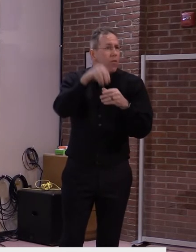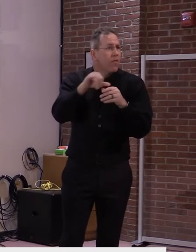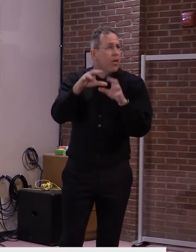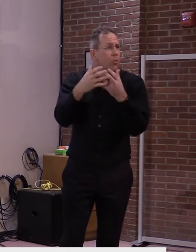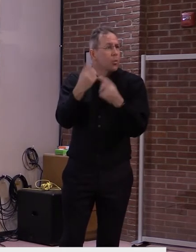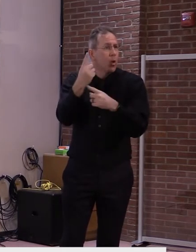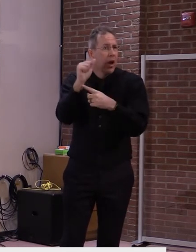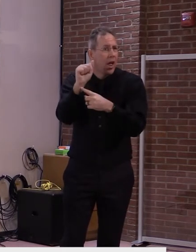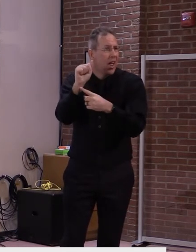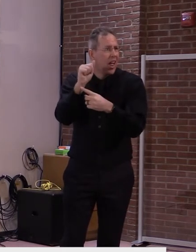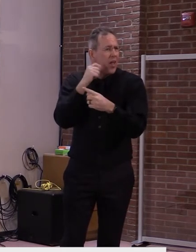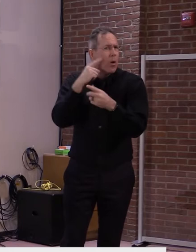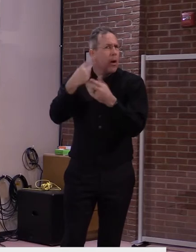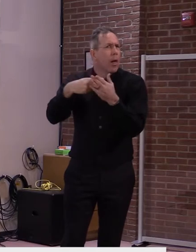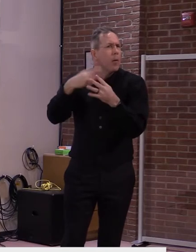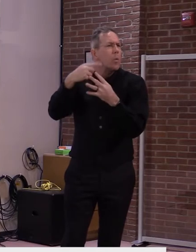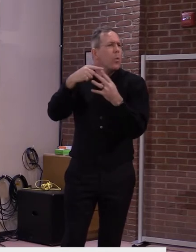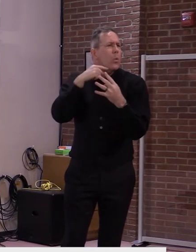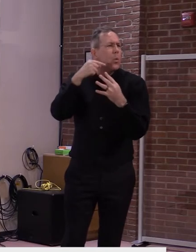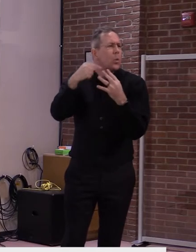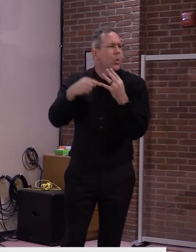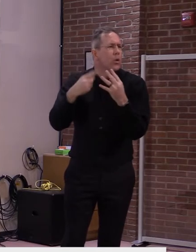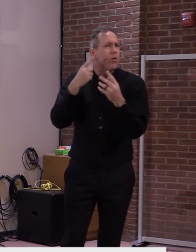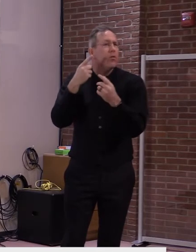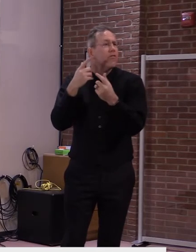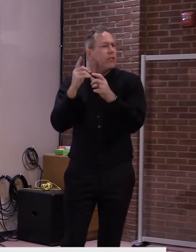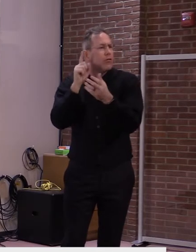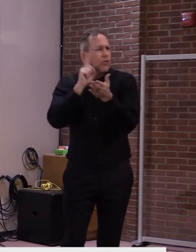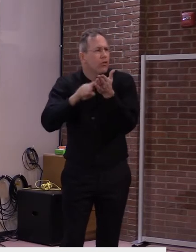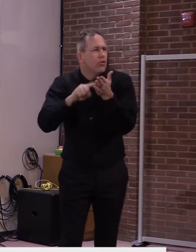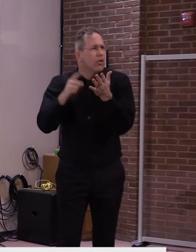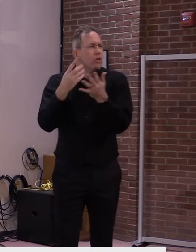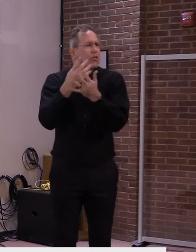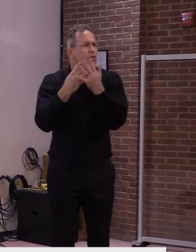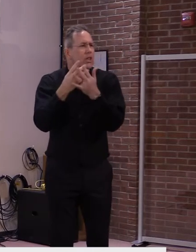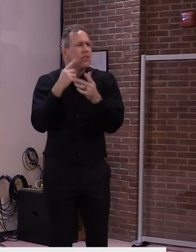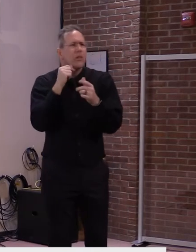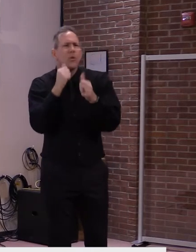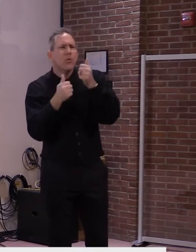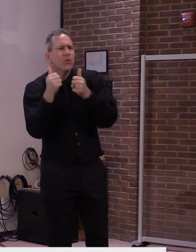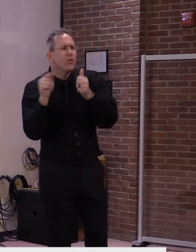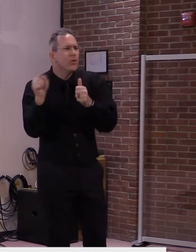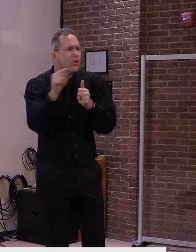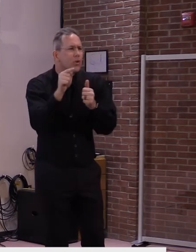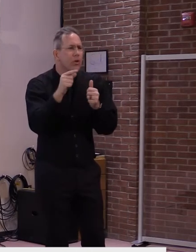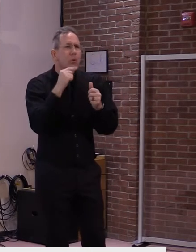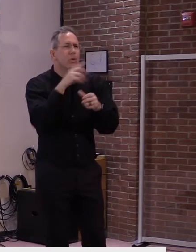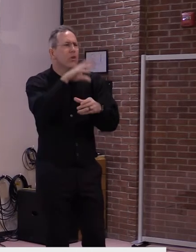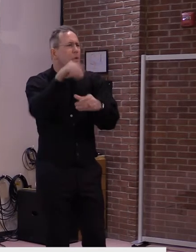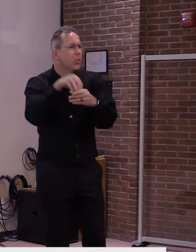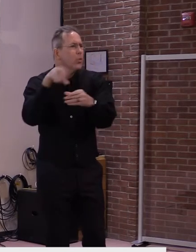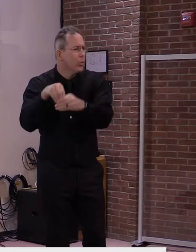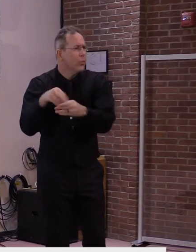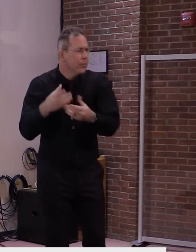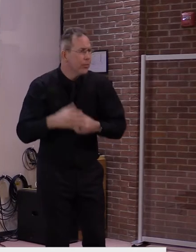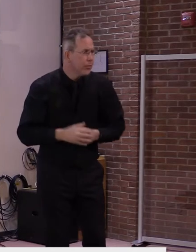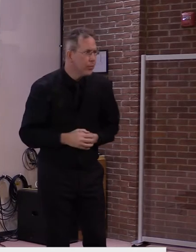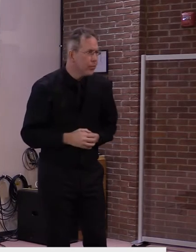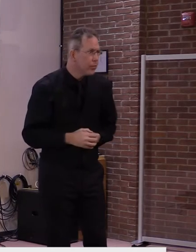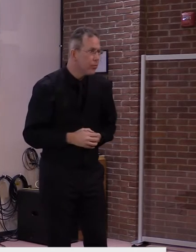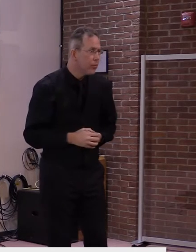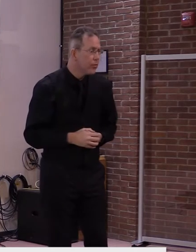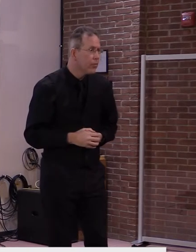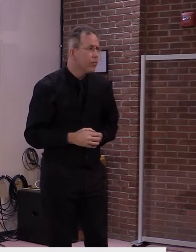screening tools to help them determine who should be included. As I have mentioned before, and I just want to mention